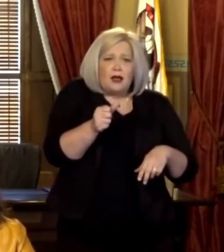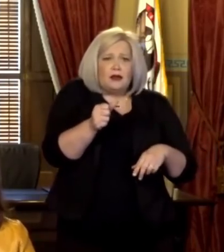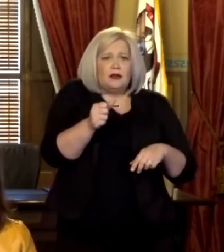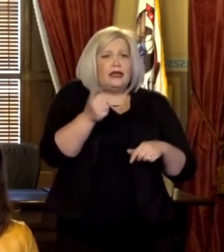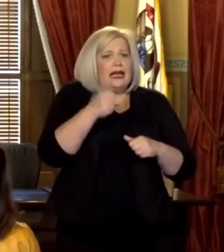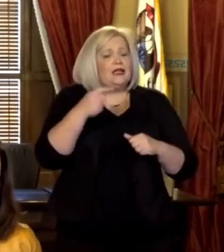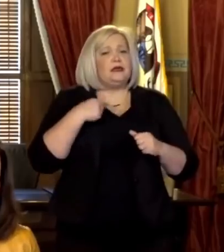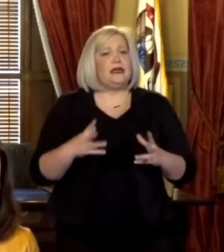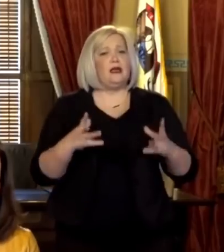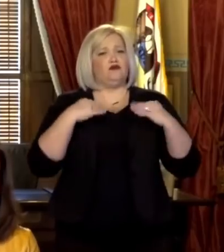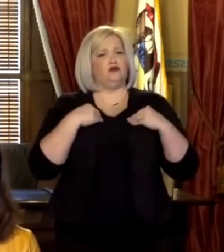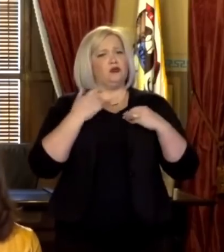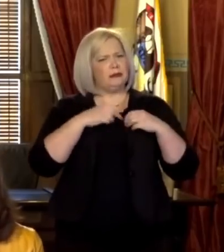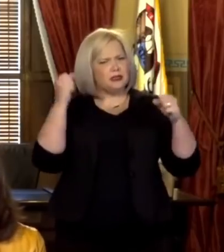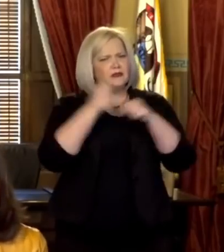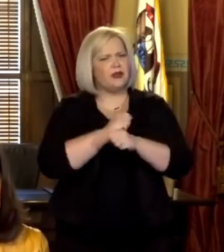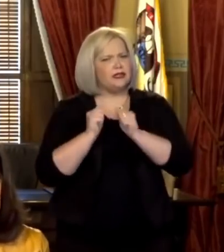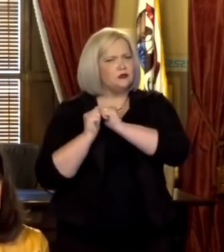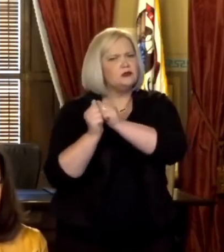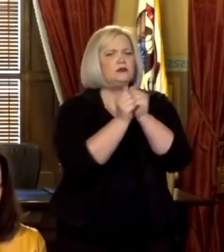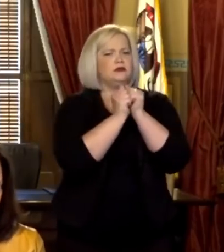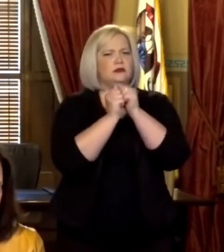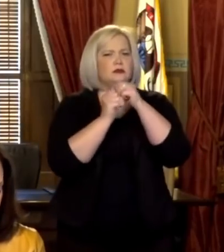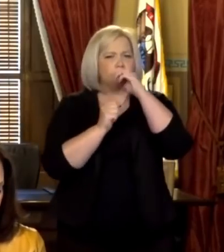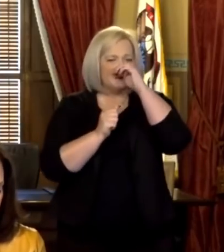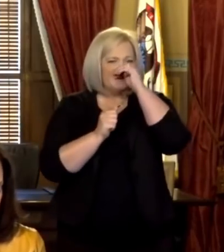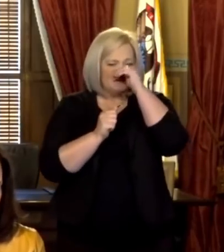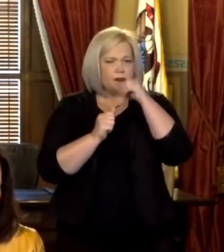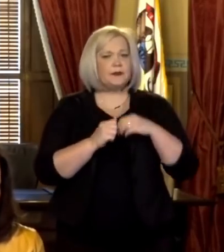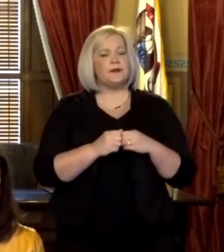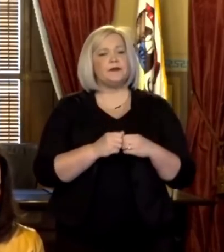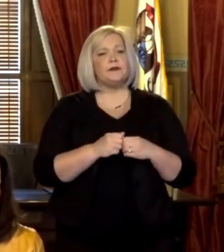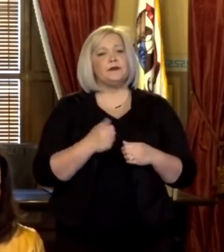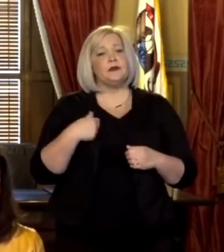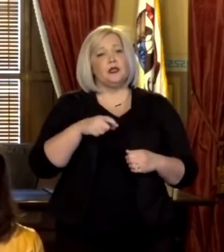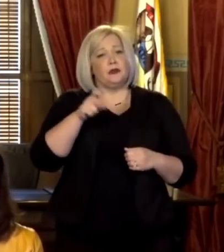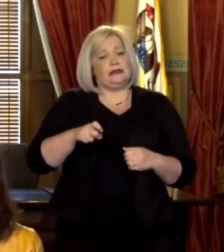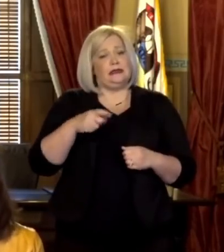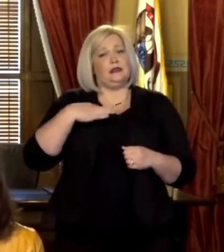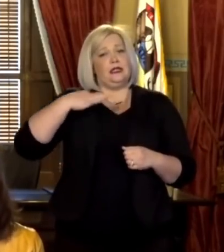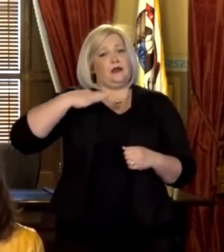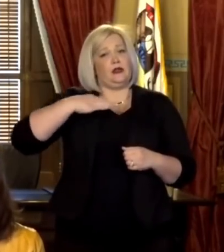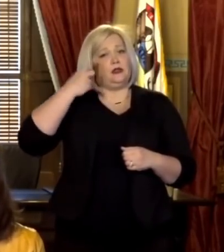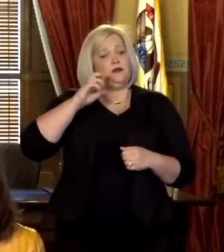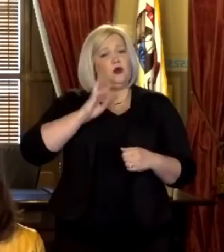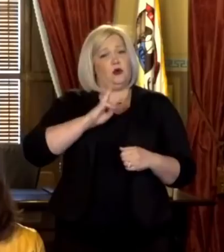together. We are still looking for volunteers at our website,